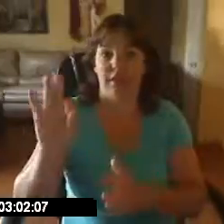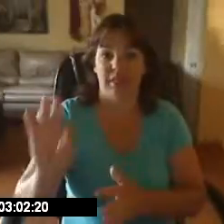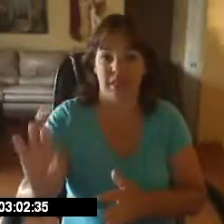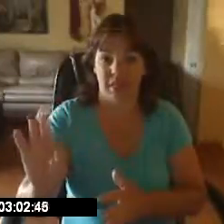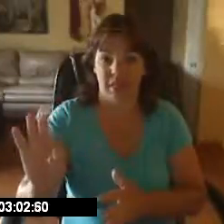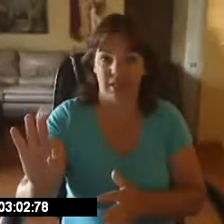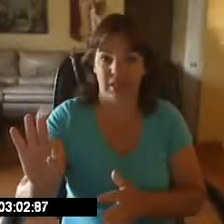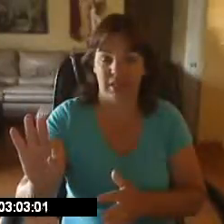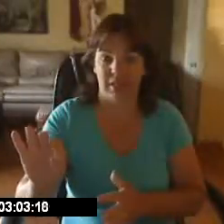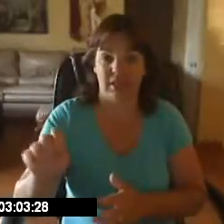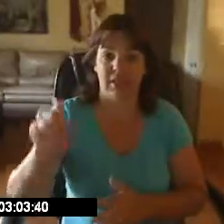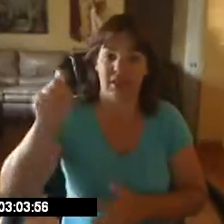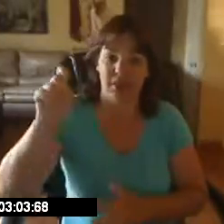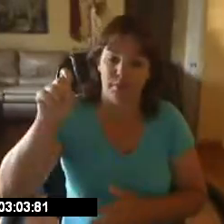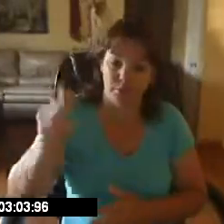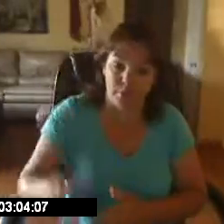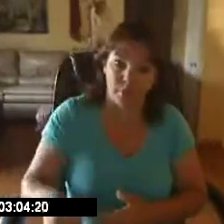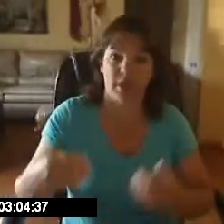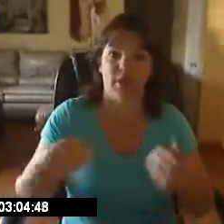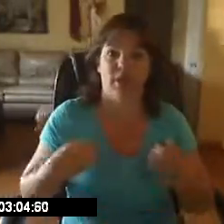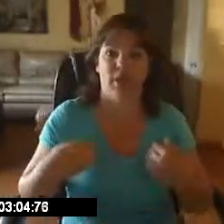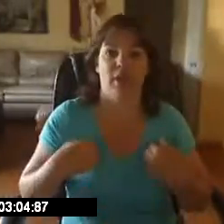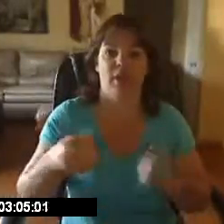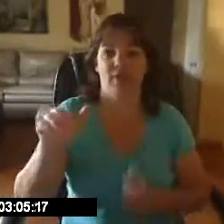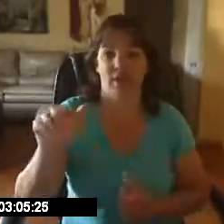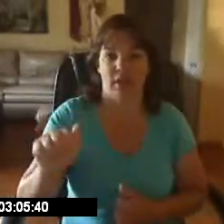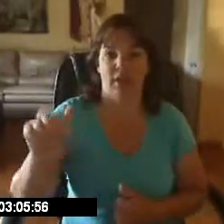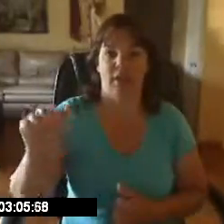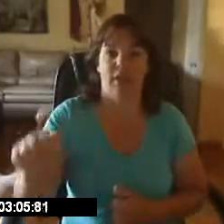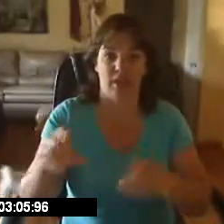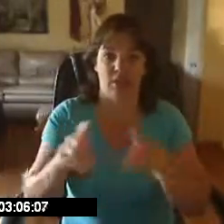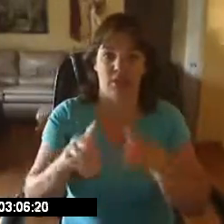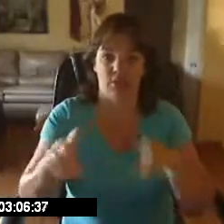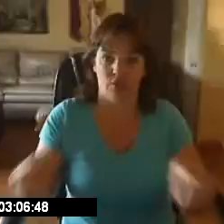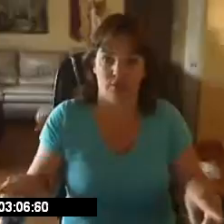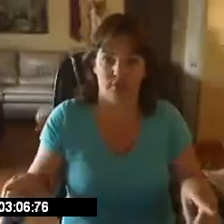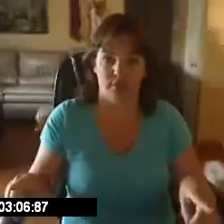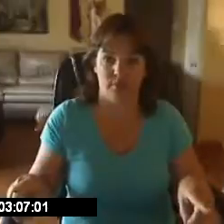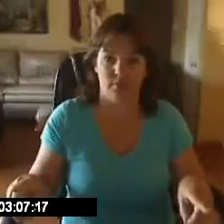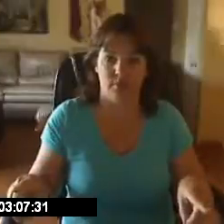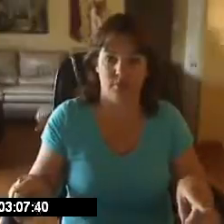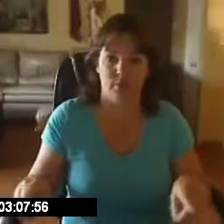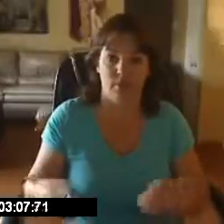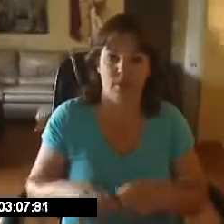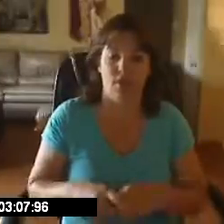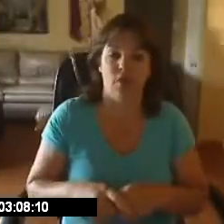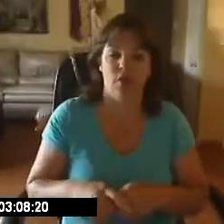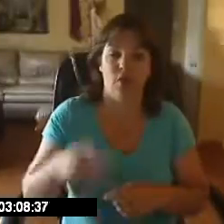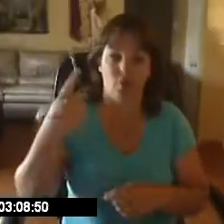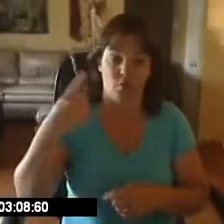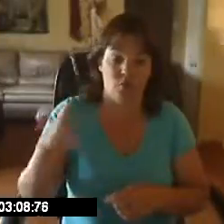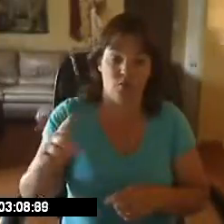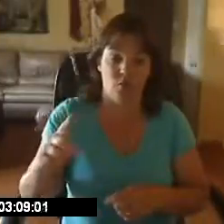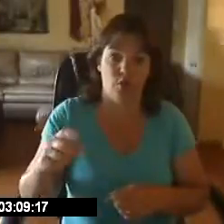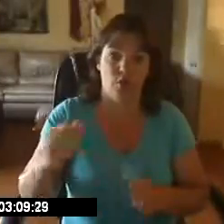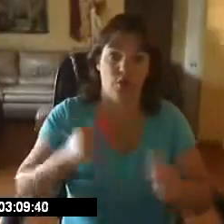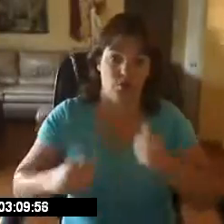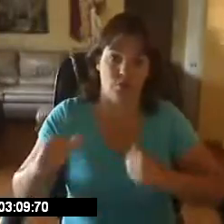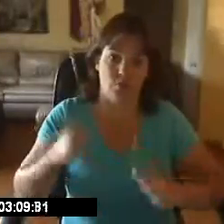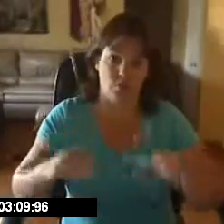an associate's degree to be able to take and pass the NIC performance tests. So, and